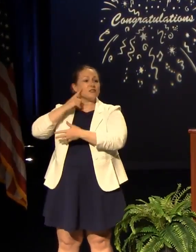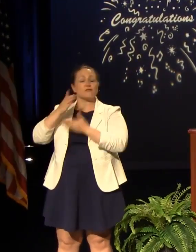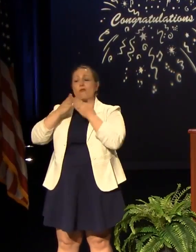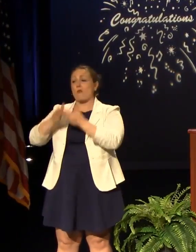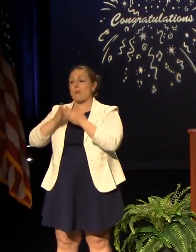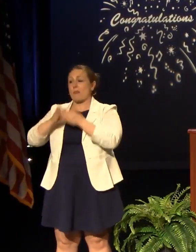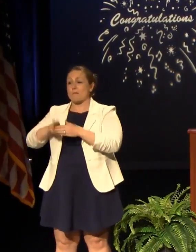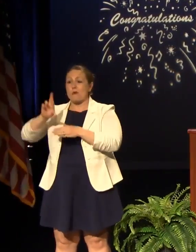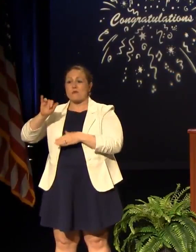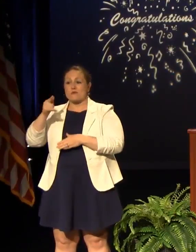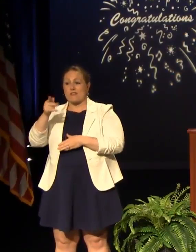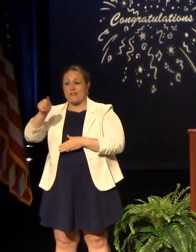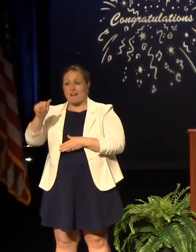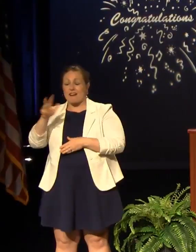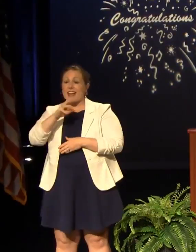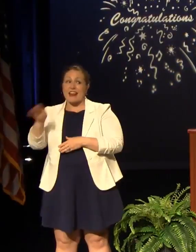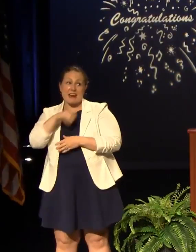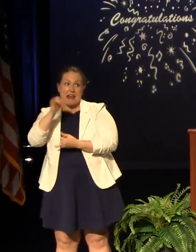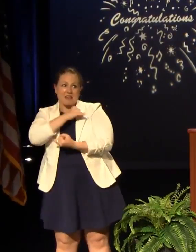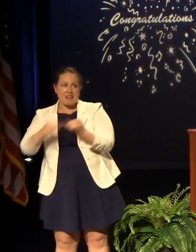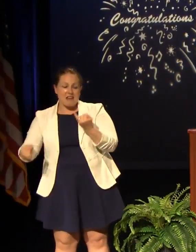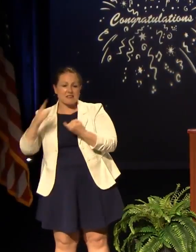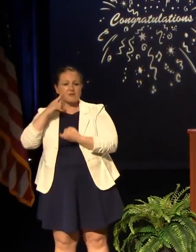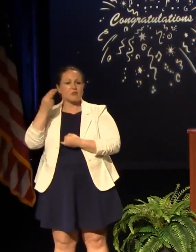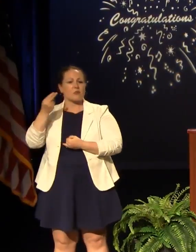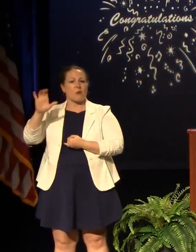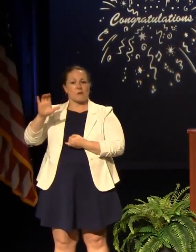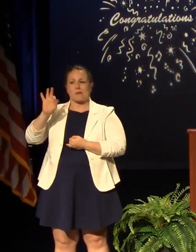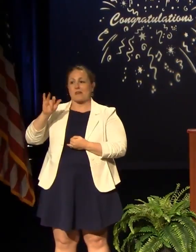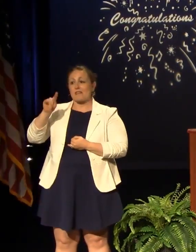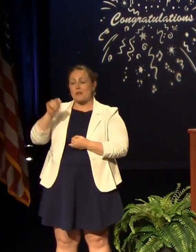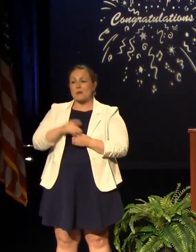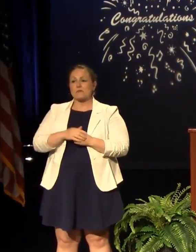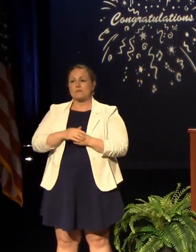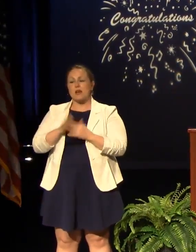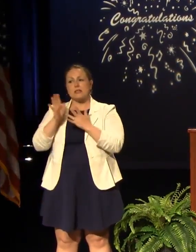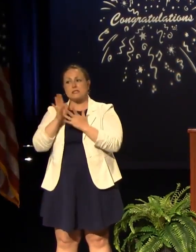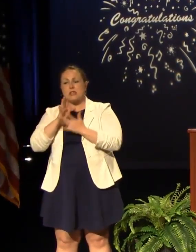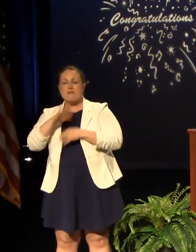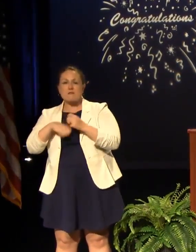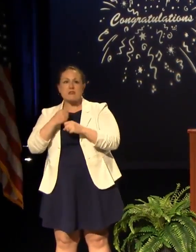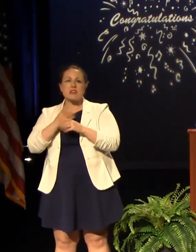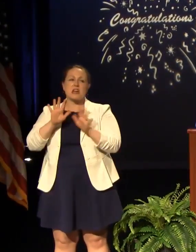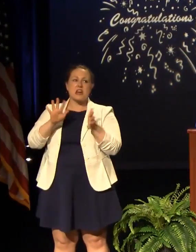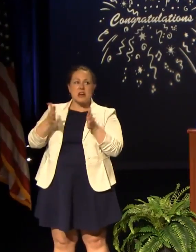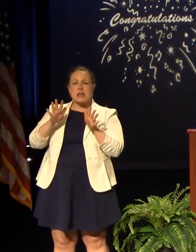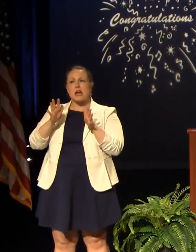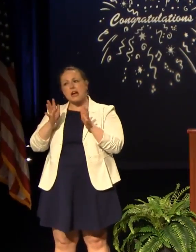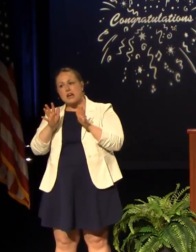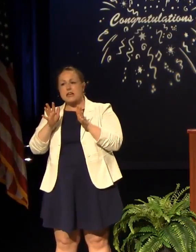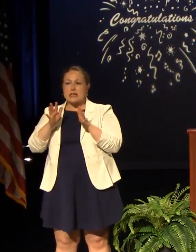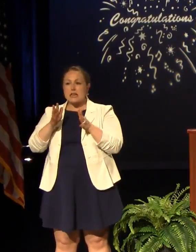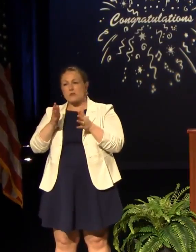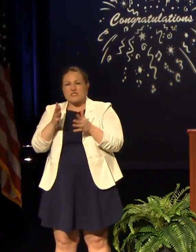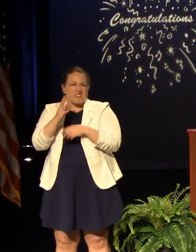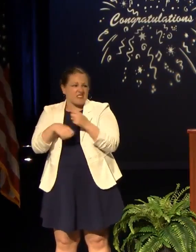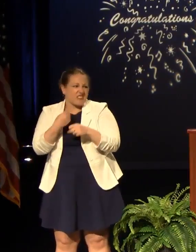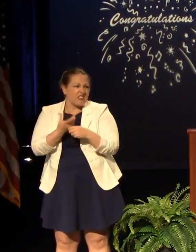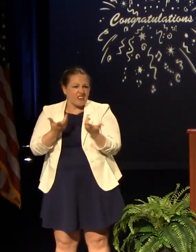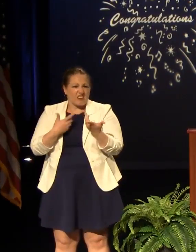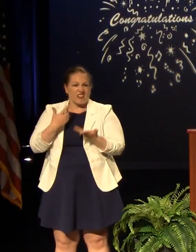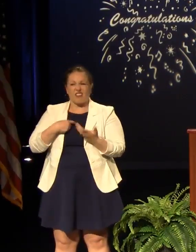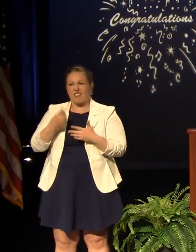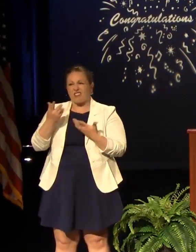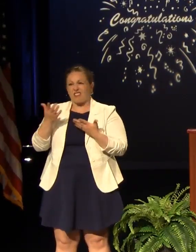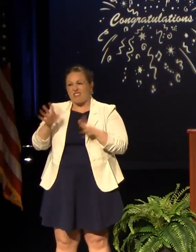last in our homecoming float. Sophomore year was a year. I don't know about you, but it was mostly a blur, kind of like the